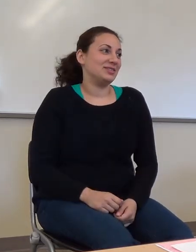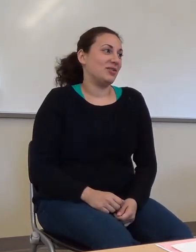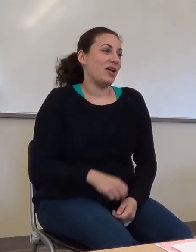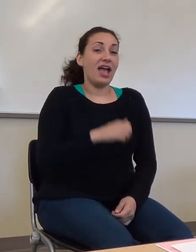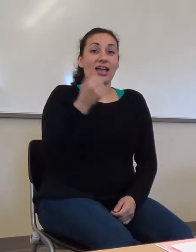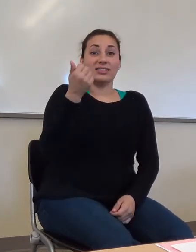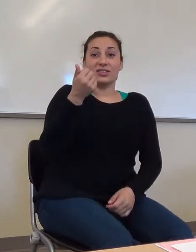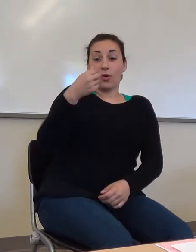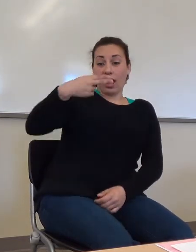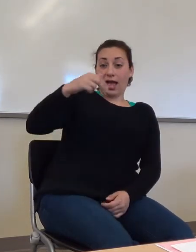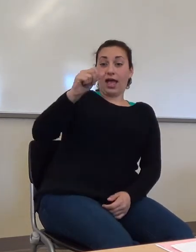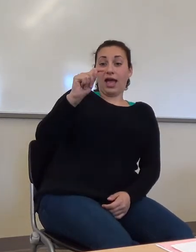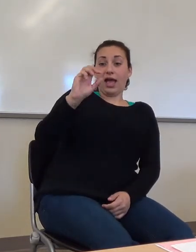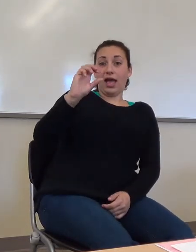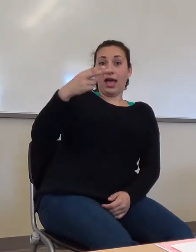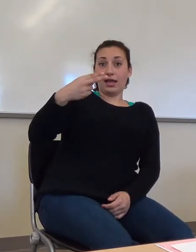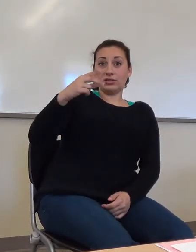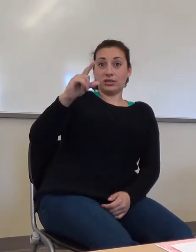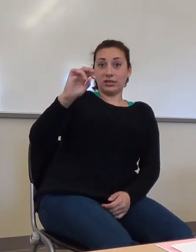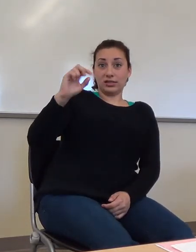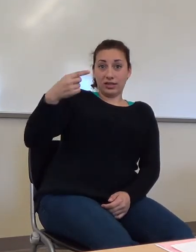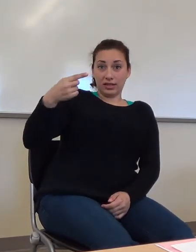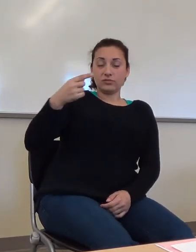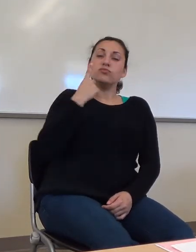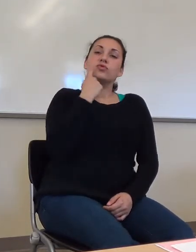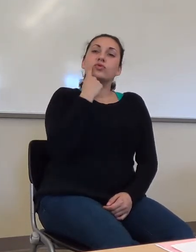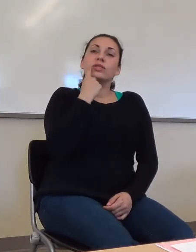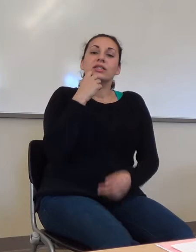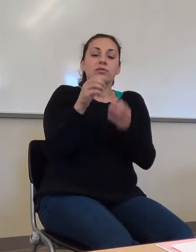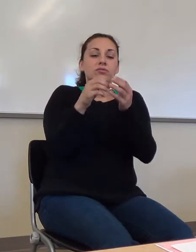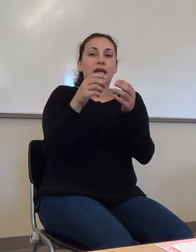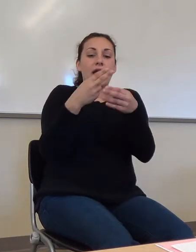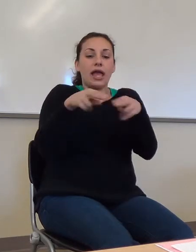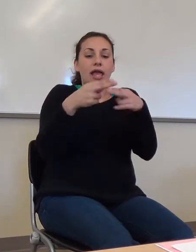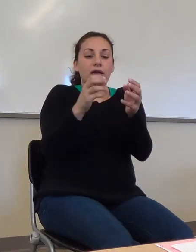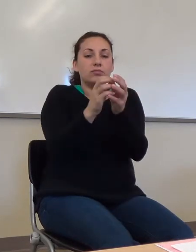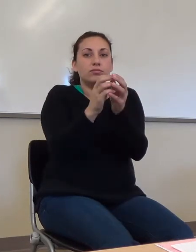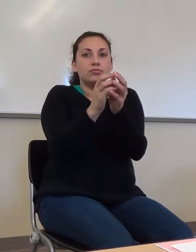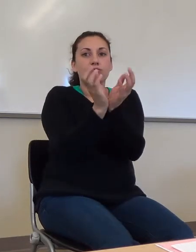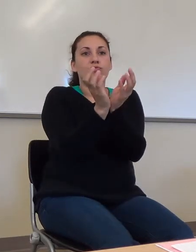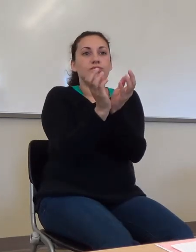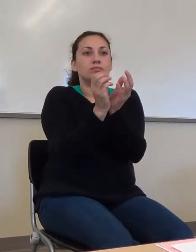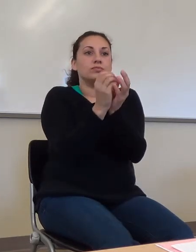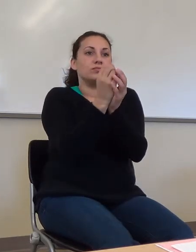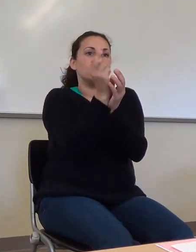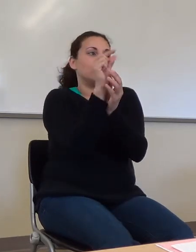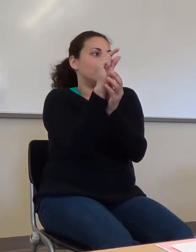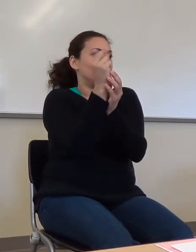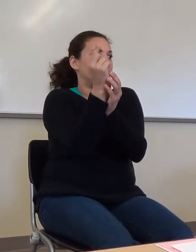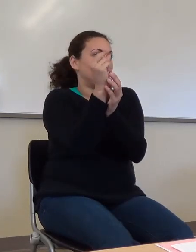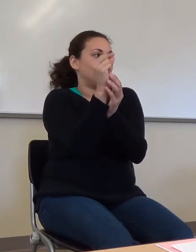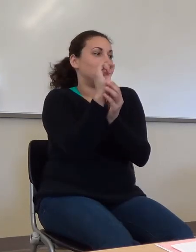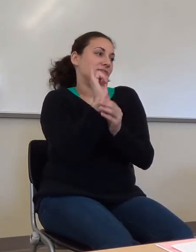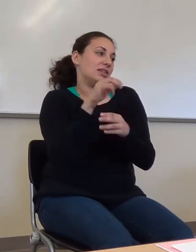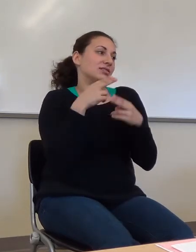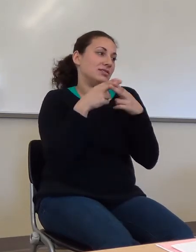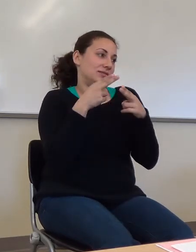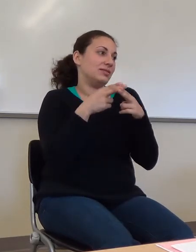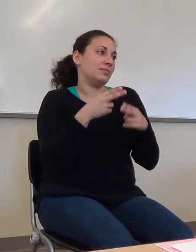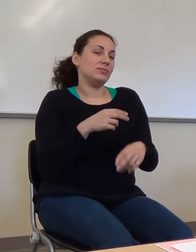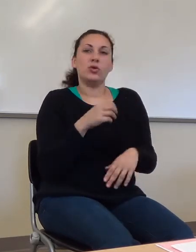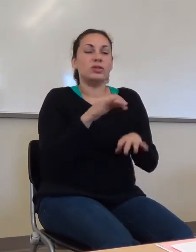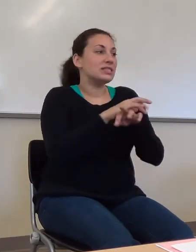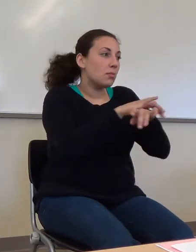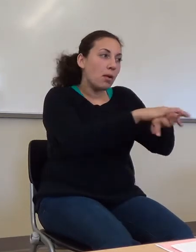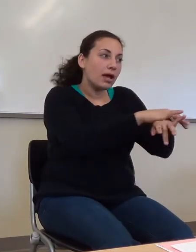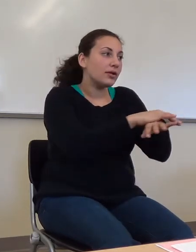Anything that has just hatched out of an egg. Okay, so this one I gave her a half because I wasn't sure what